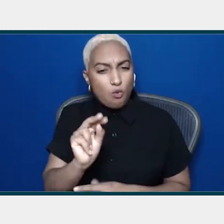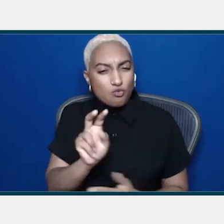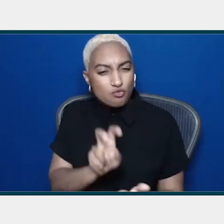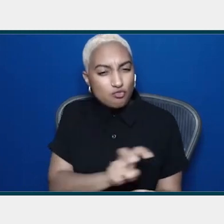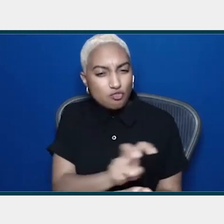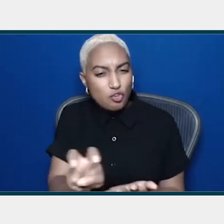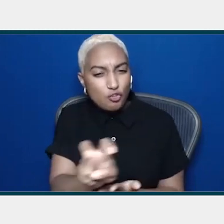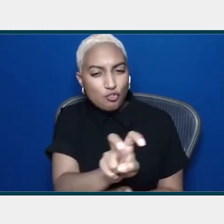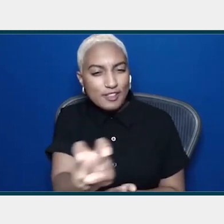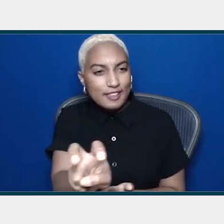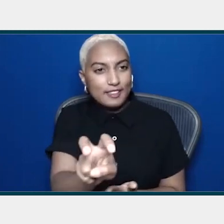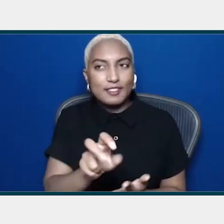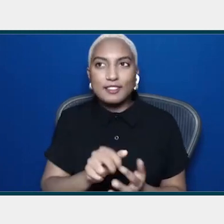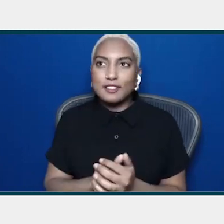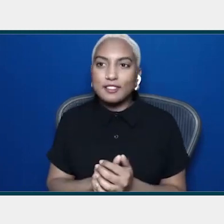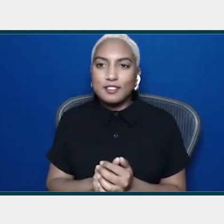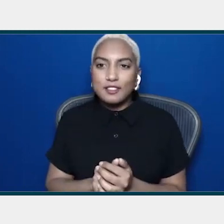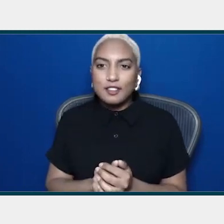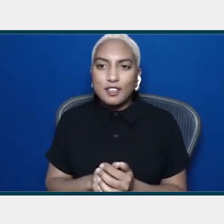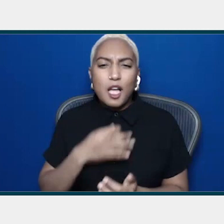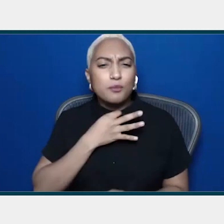push back on that